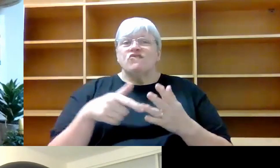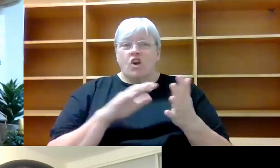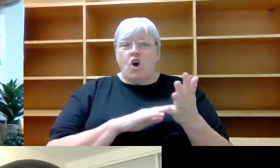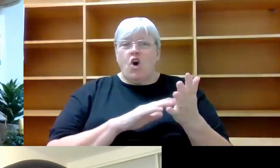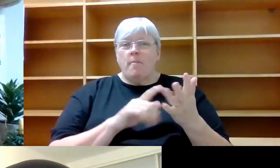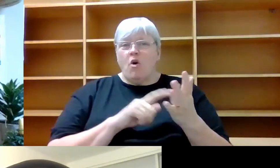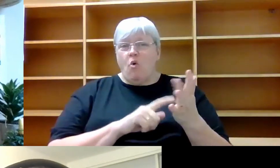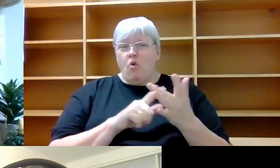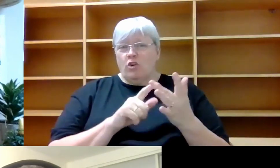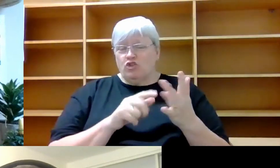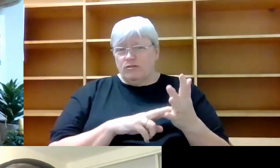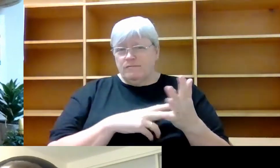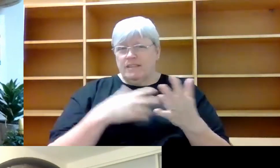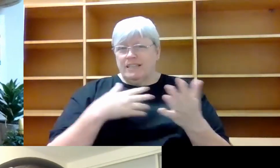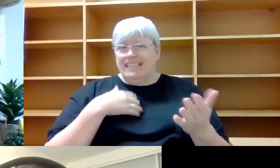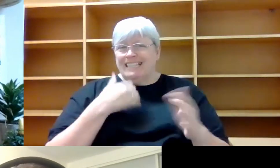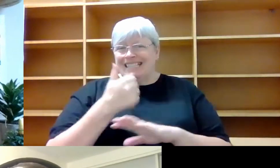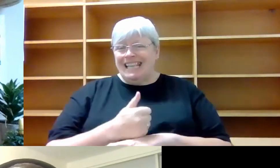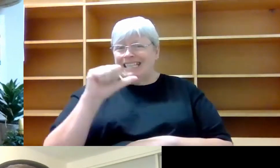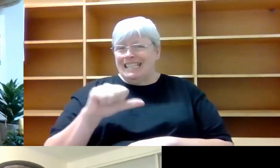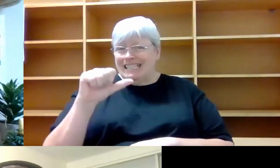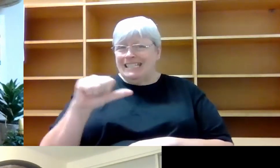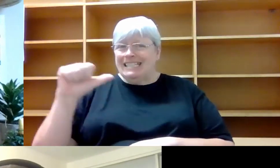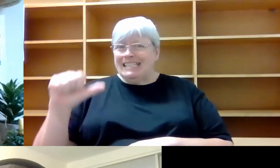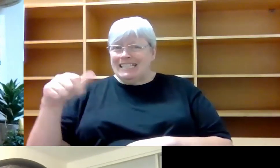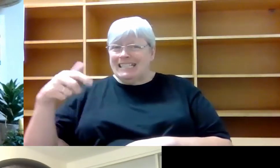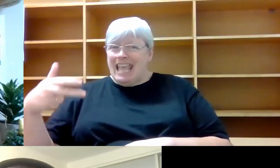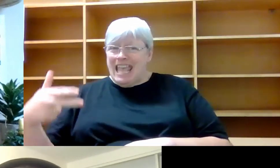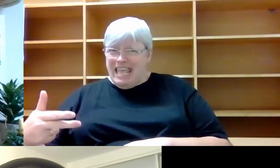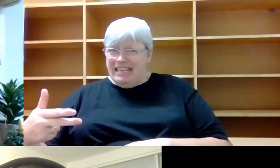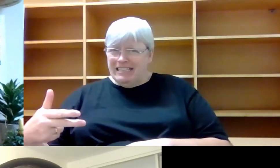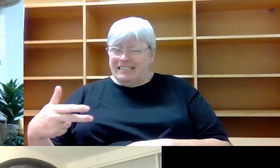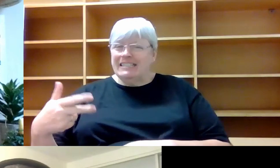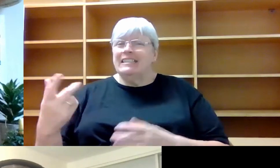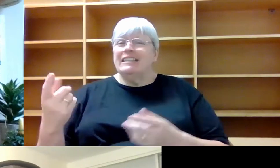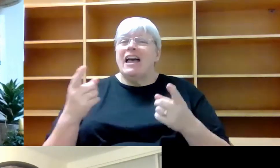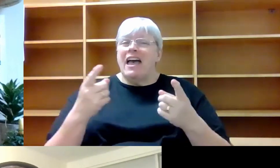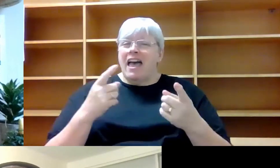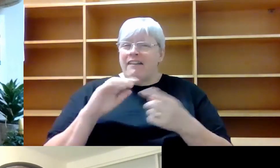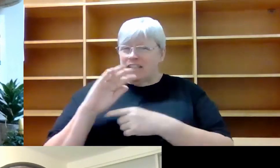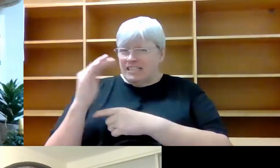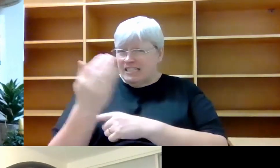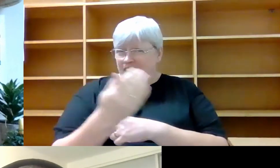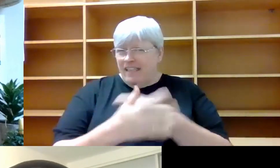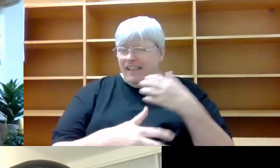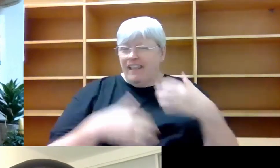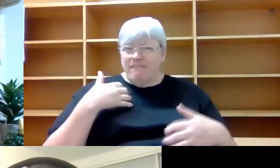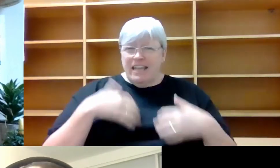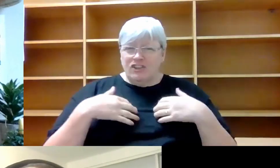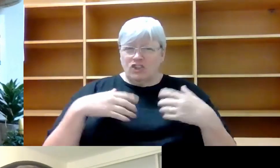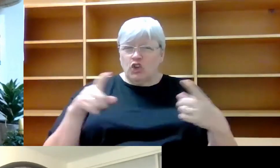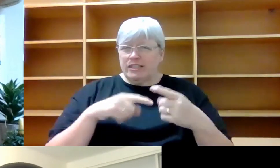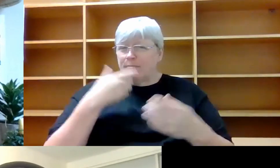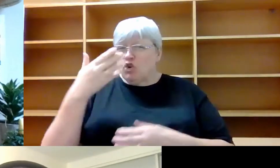set in 1668. It's not quite a sequel, but it's got the same adventure. It's got the same kind of propelling